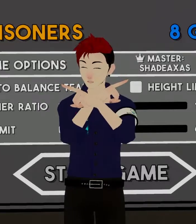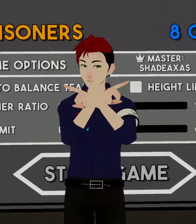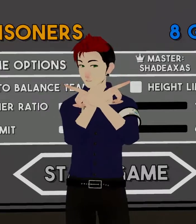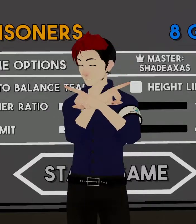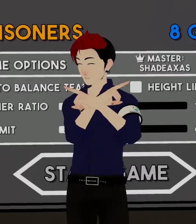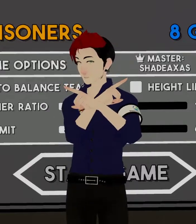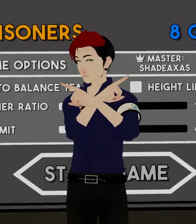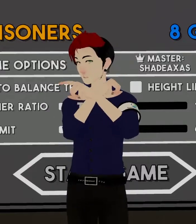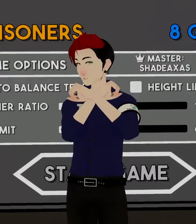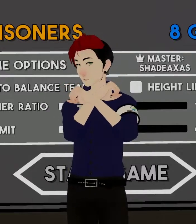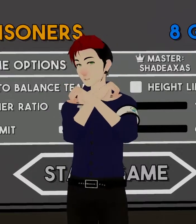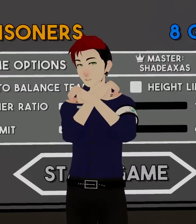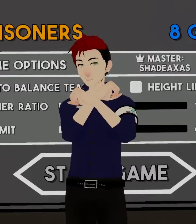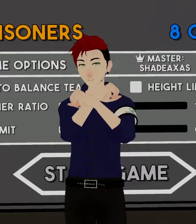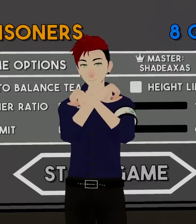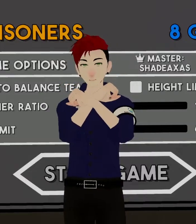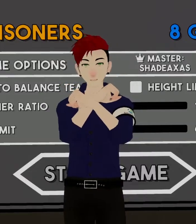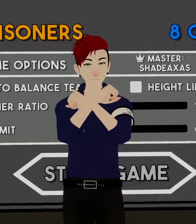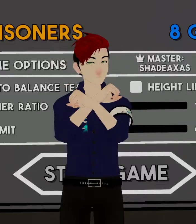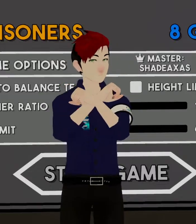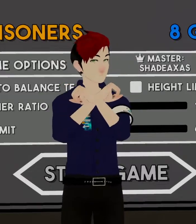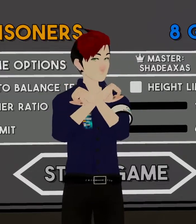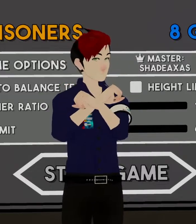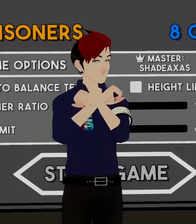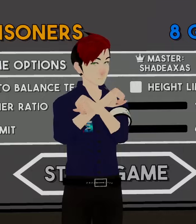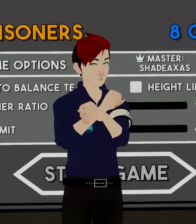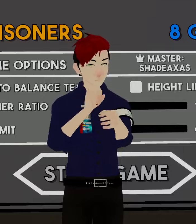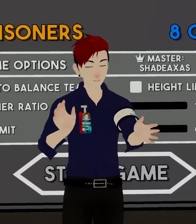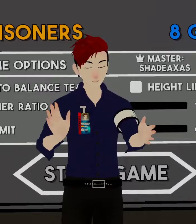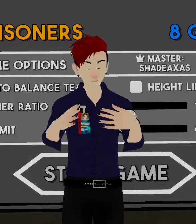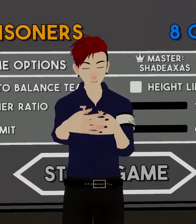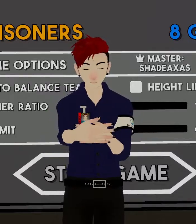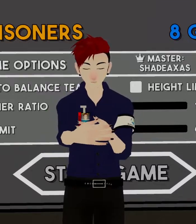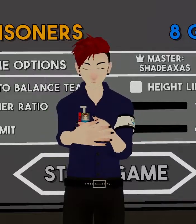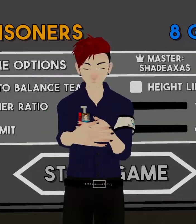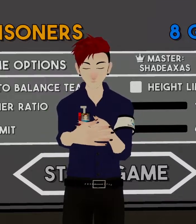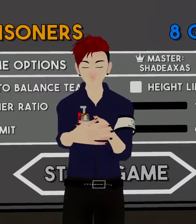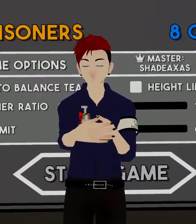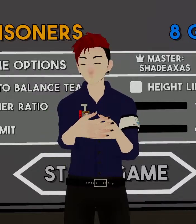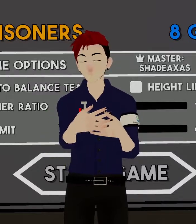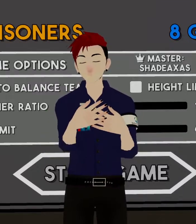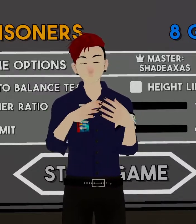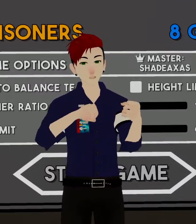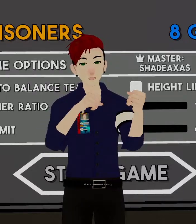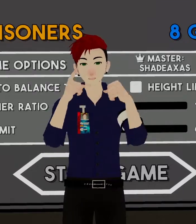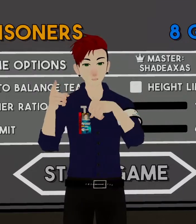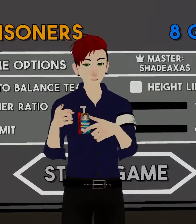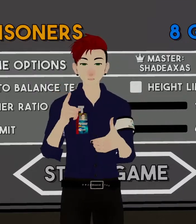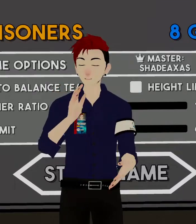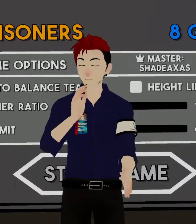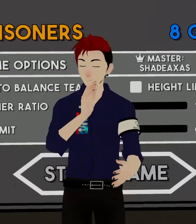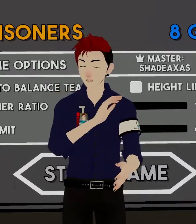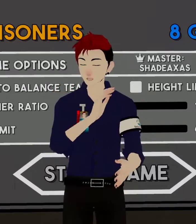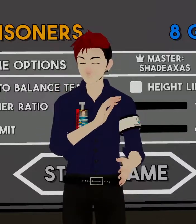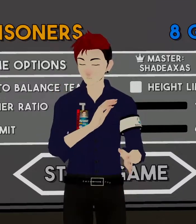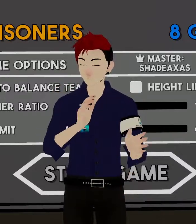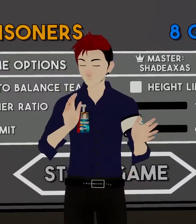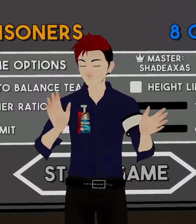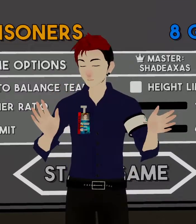guard. Instead of G hands, you're going to use S hands. So security room. You could also sign